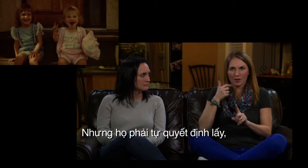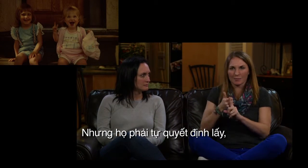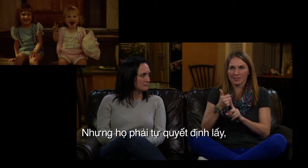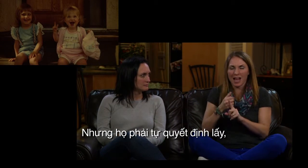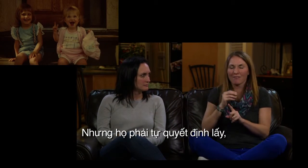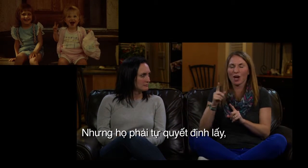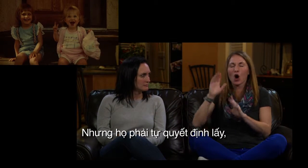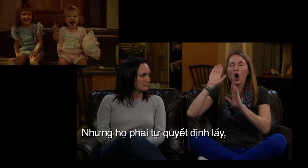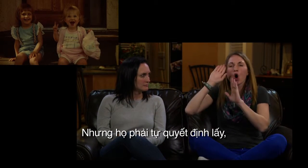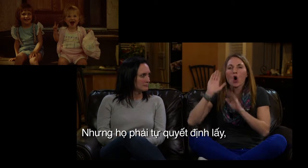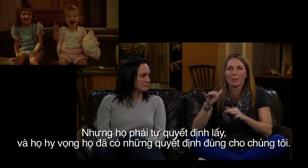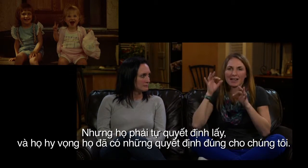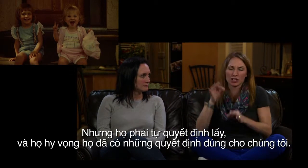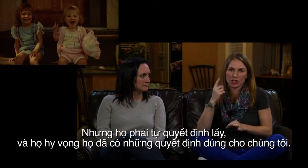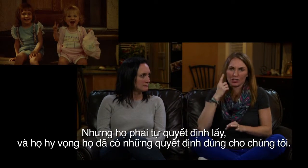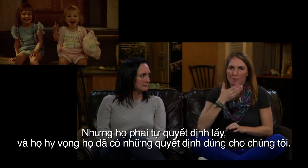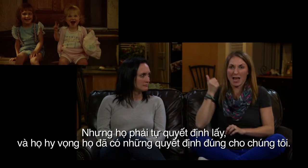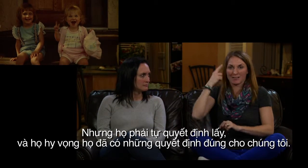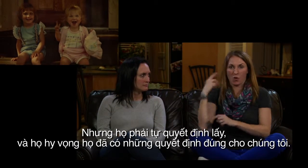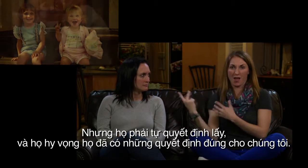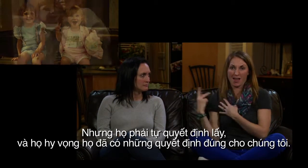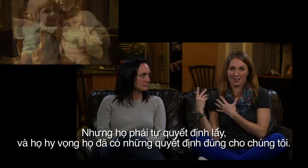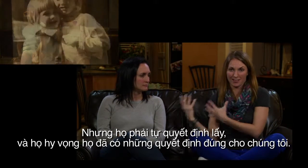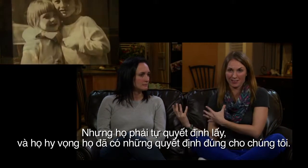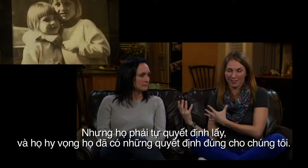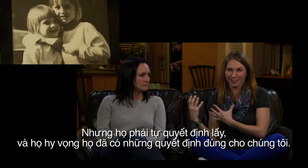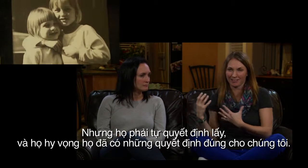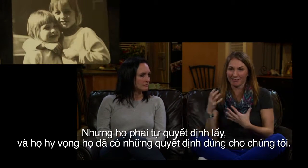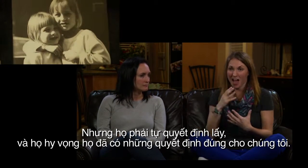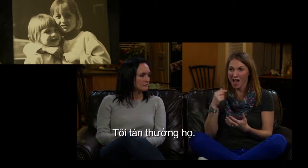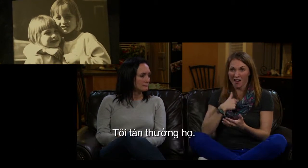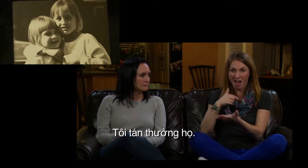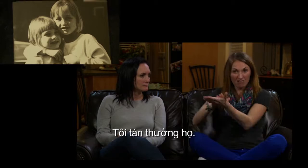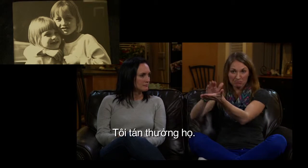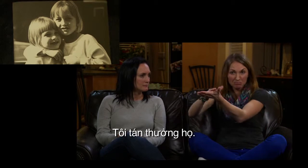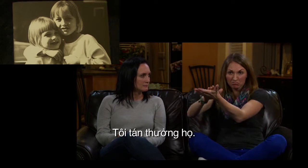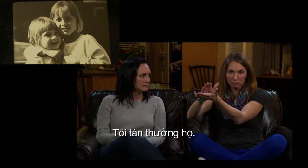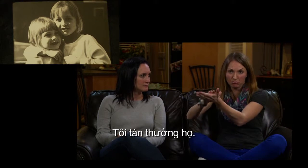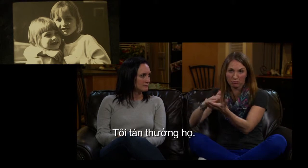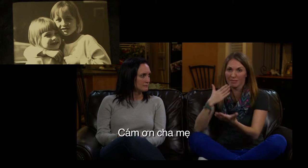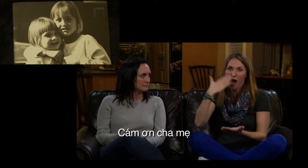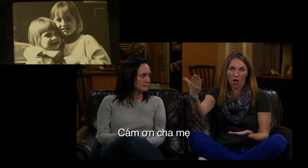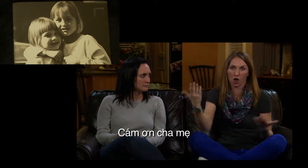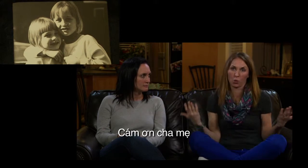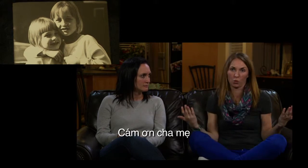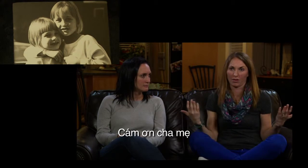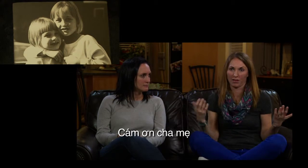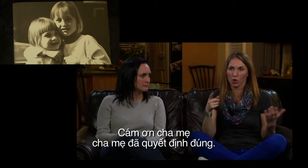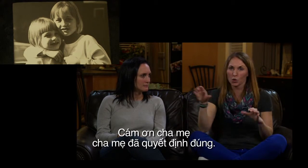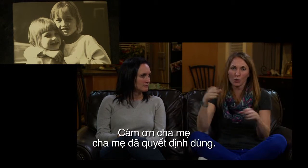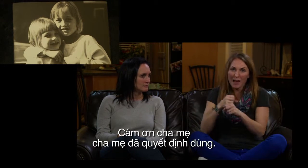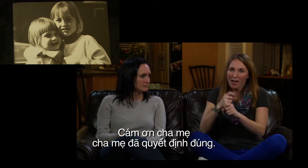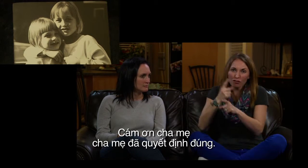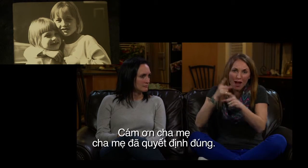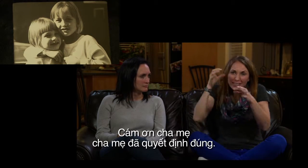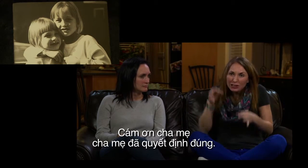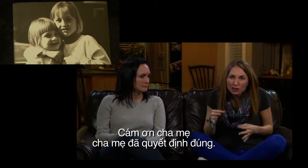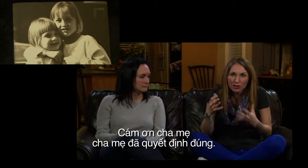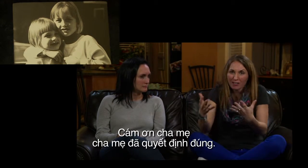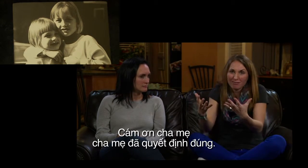decisions for themselves and they hoped they've made the right decisions for us. And I applaud them. Thank you. You made the right decision.